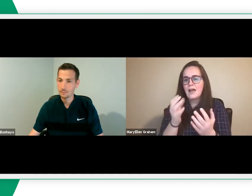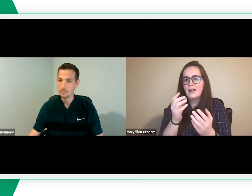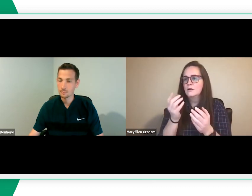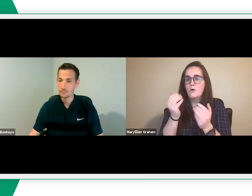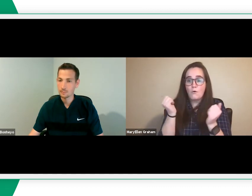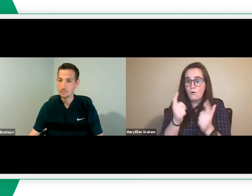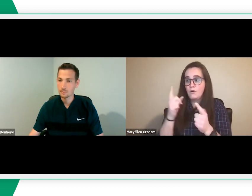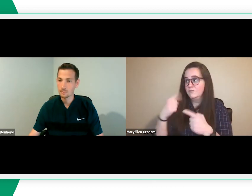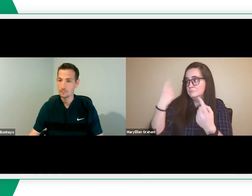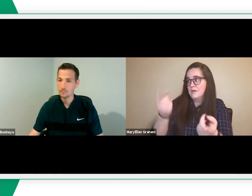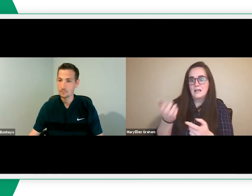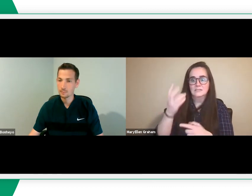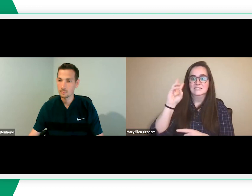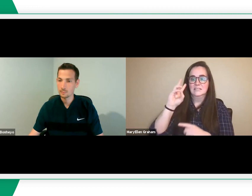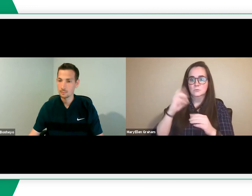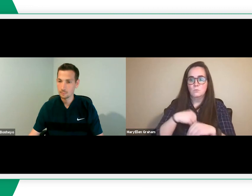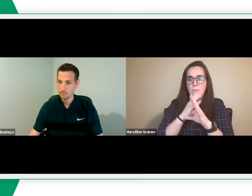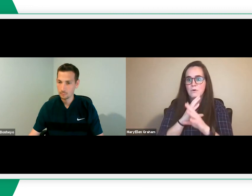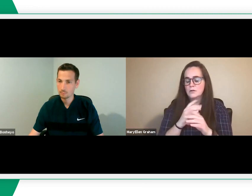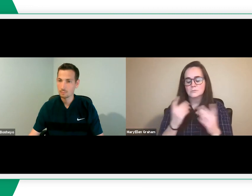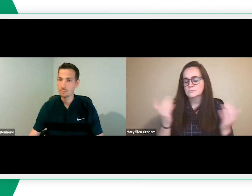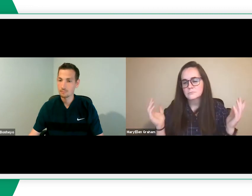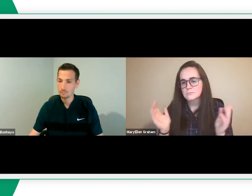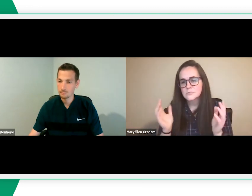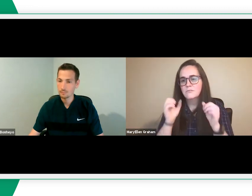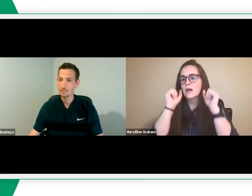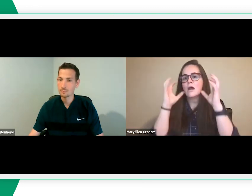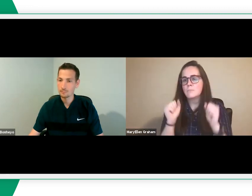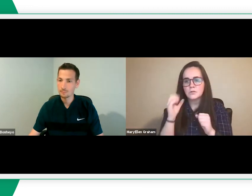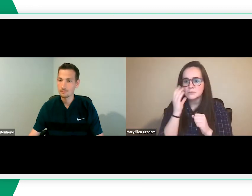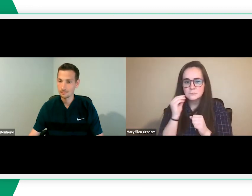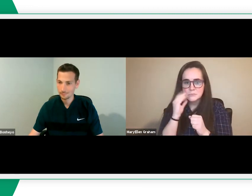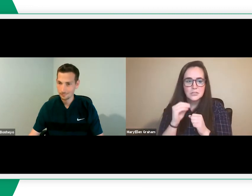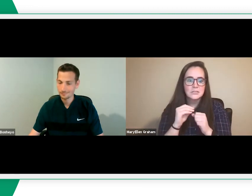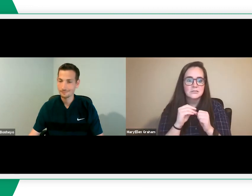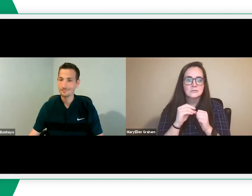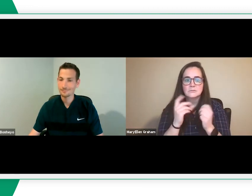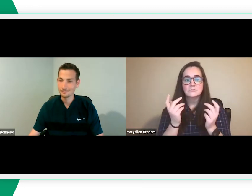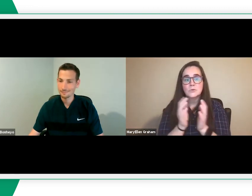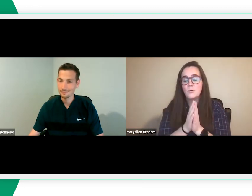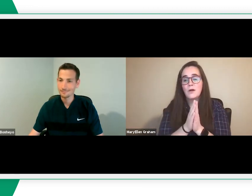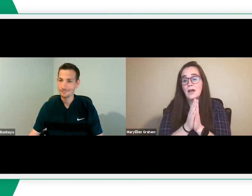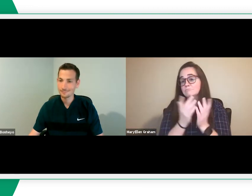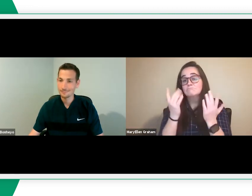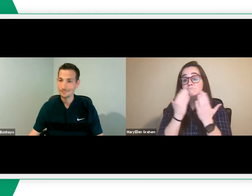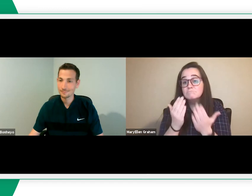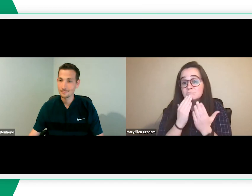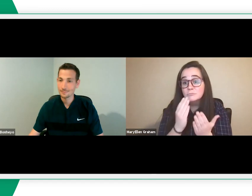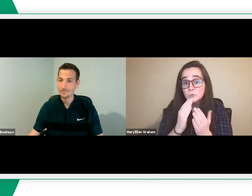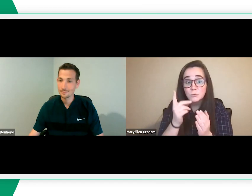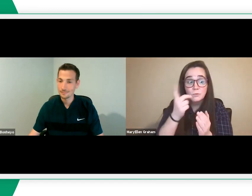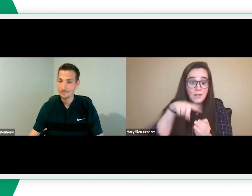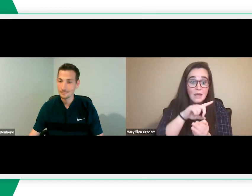to partner with all of these wonderful people that have given us these phenomenal webinars the last 6 months.